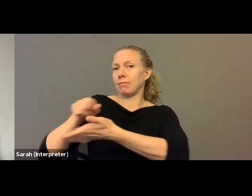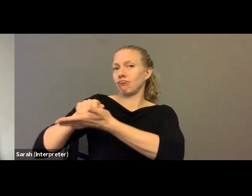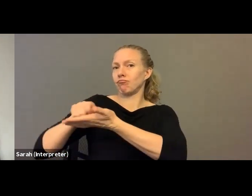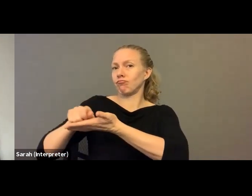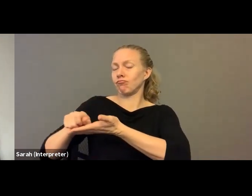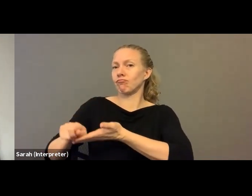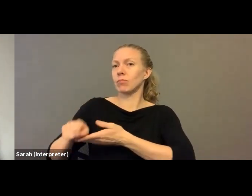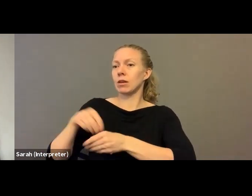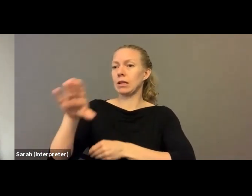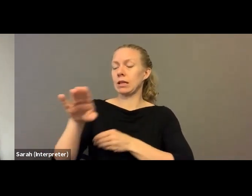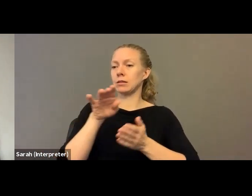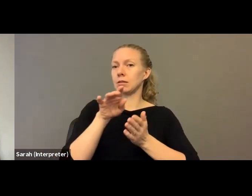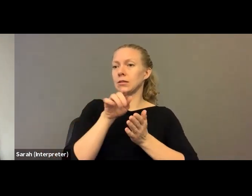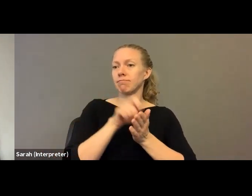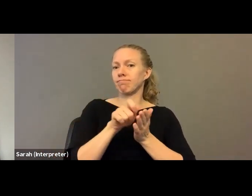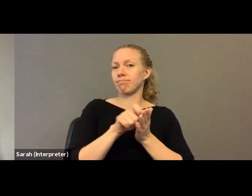procedures.